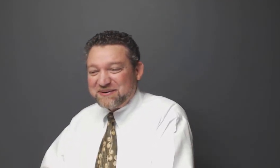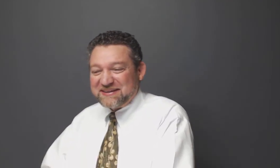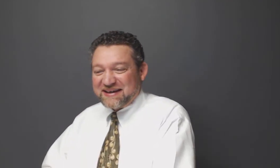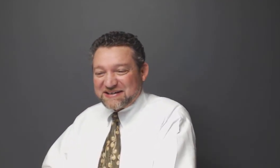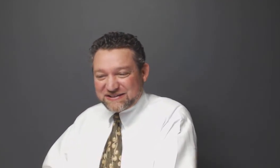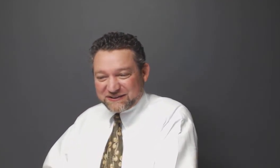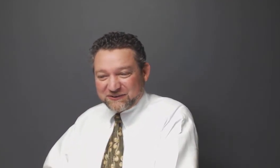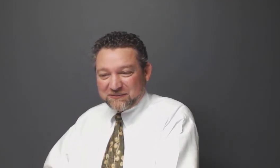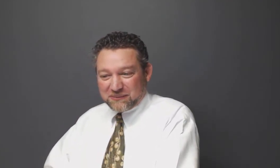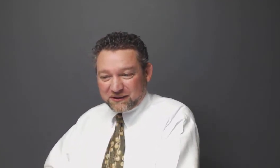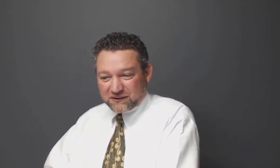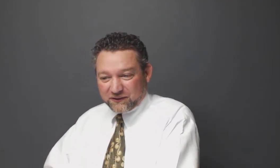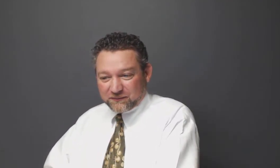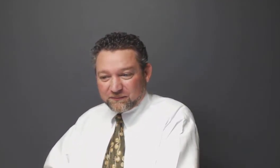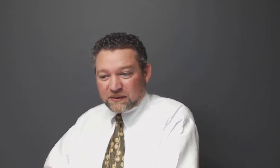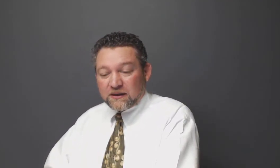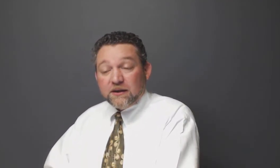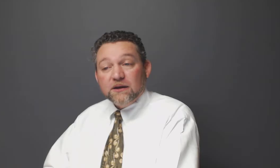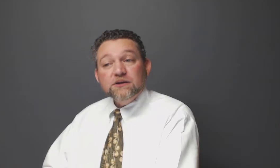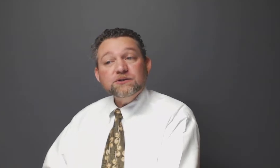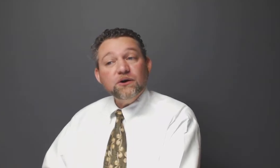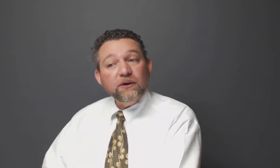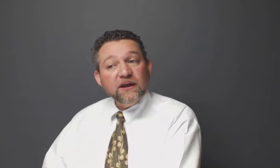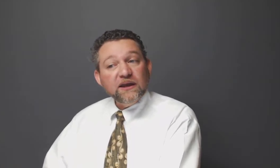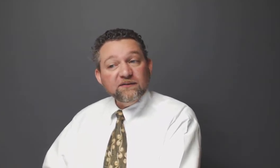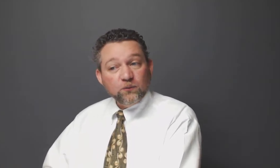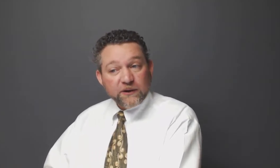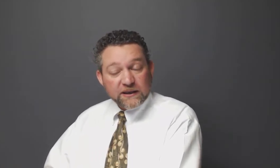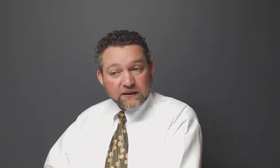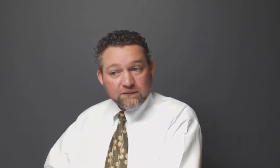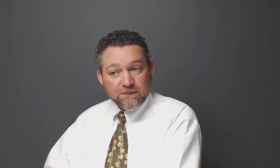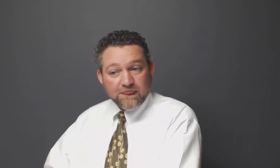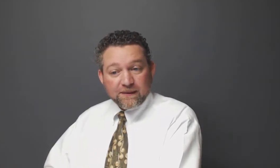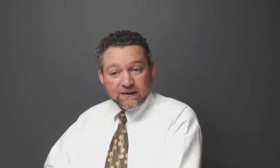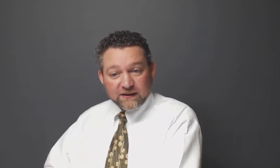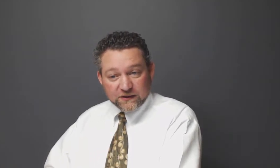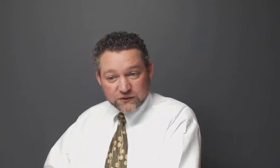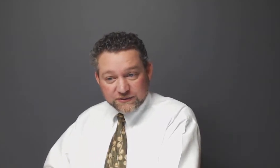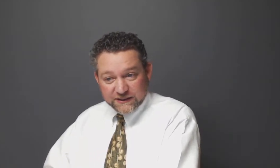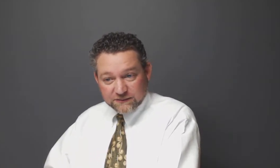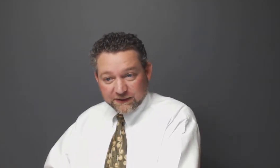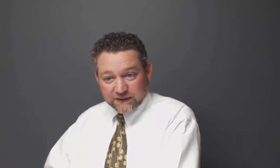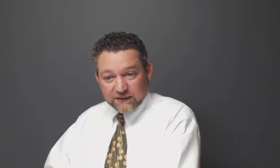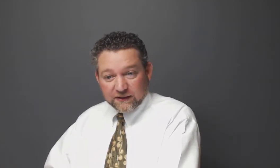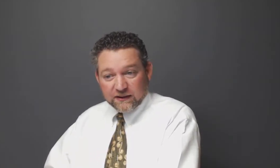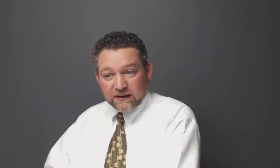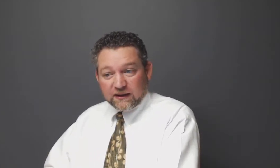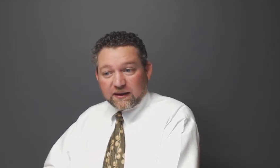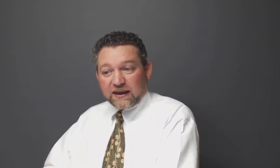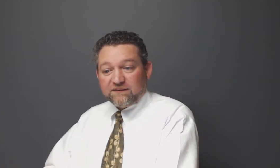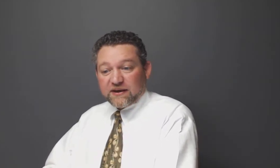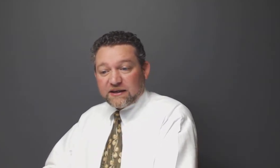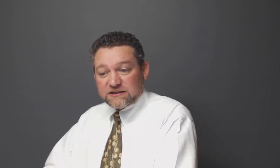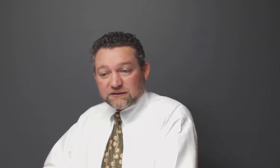be thy shield and buckler. So if we, in the New Testament, have